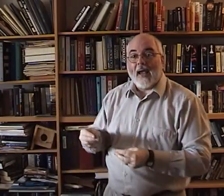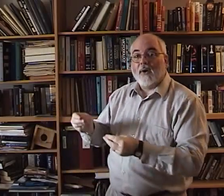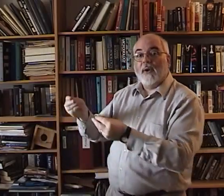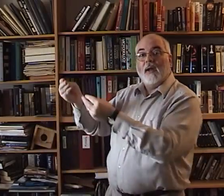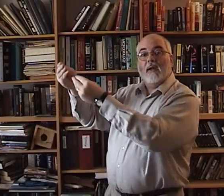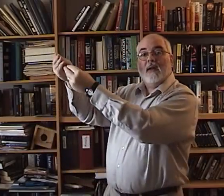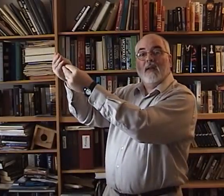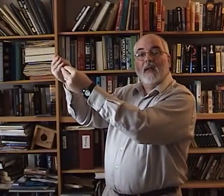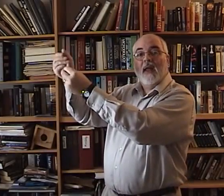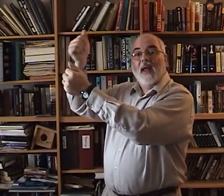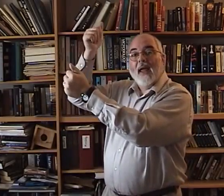carry